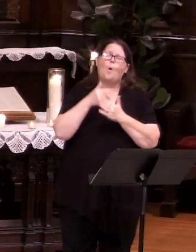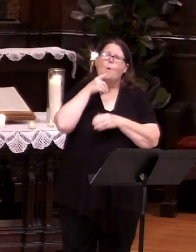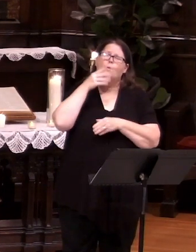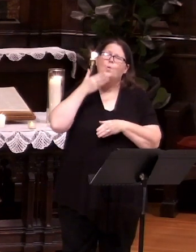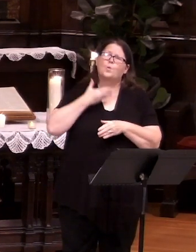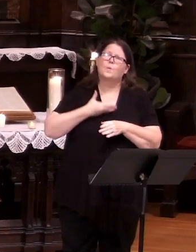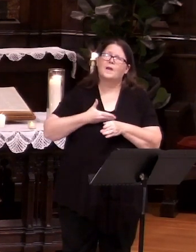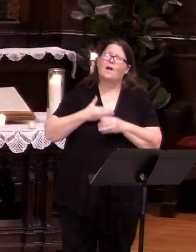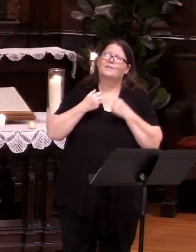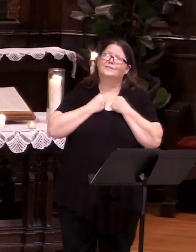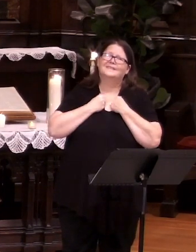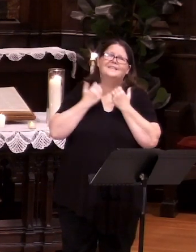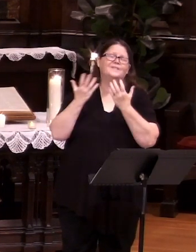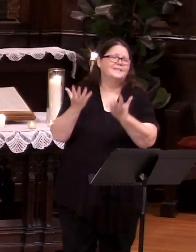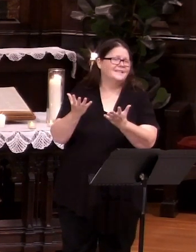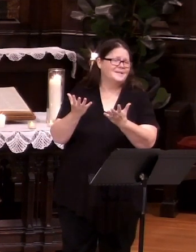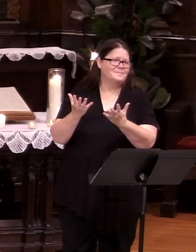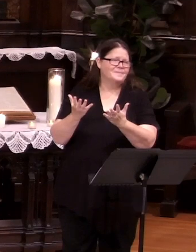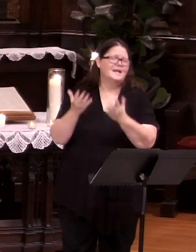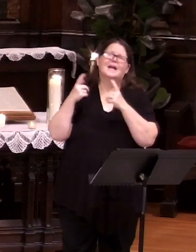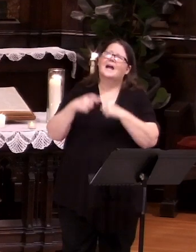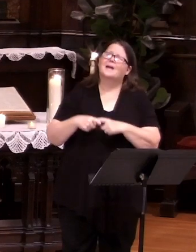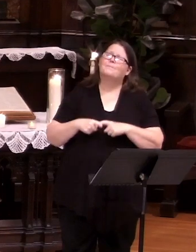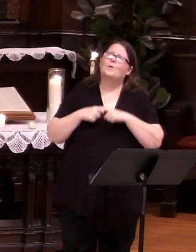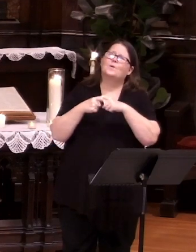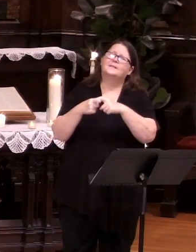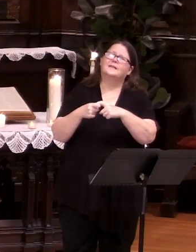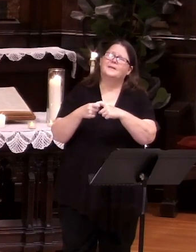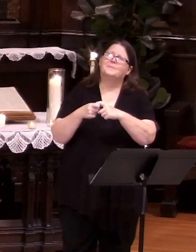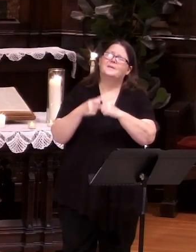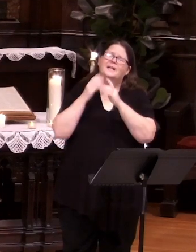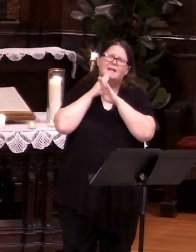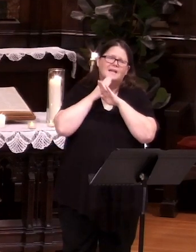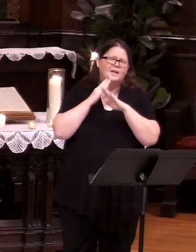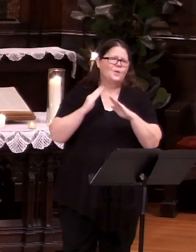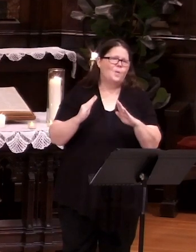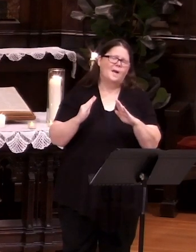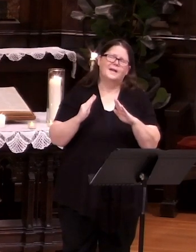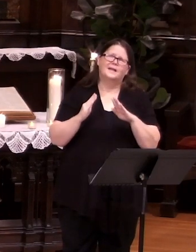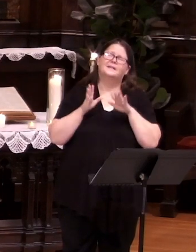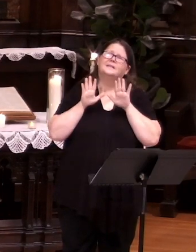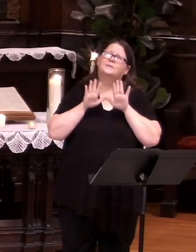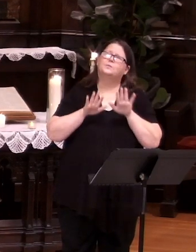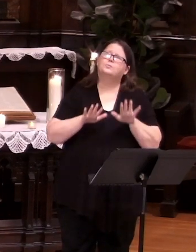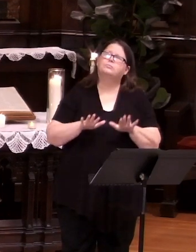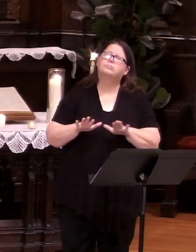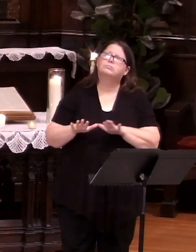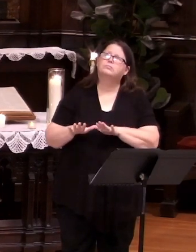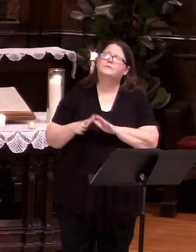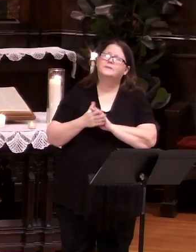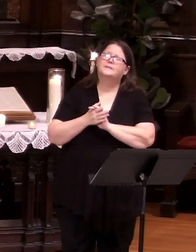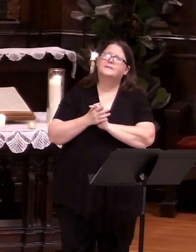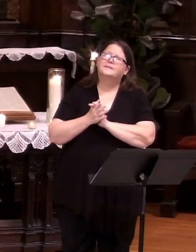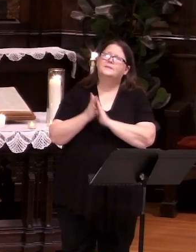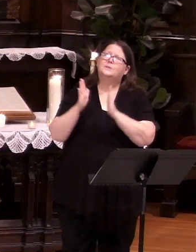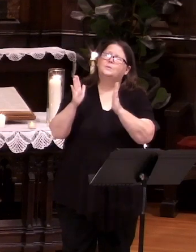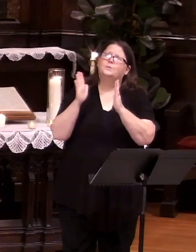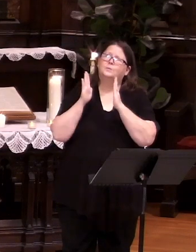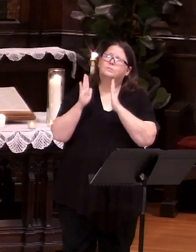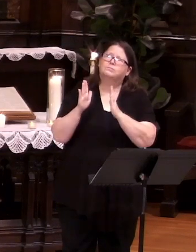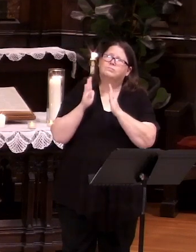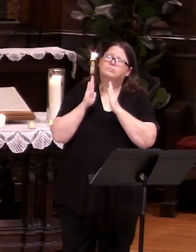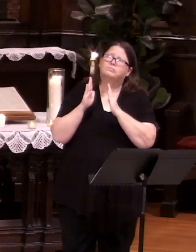taking a moment of pause, a moment of quiet, a moment of stillness, to listen to how it is